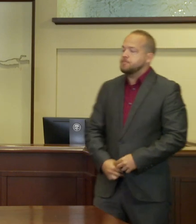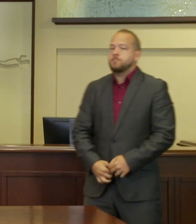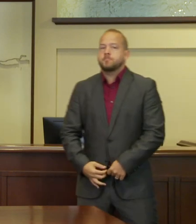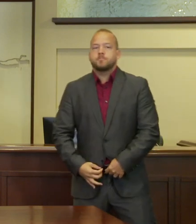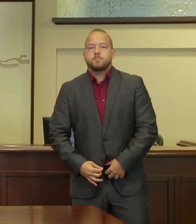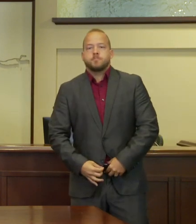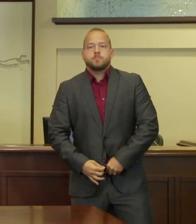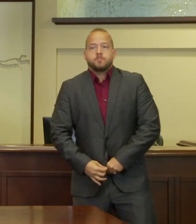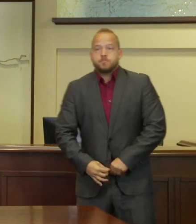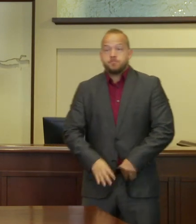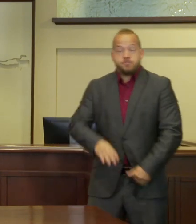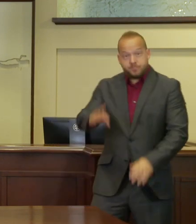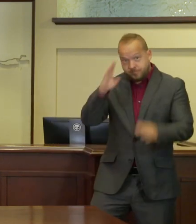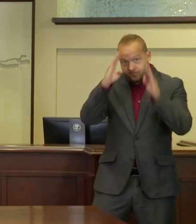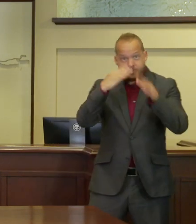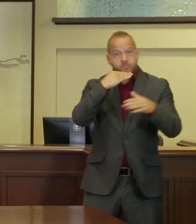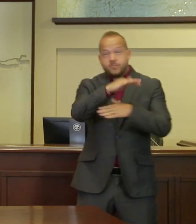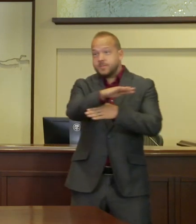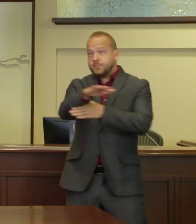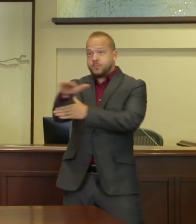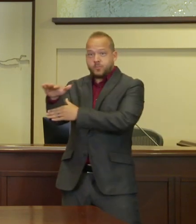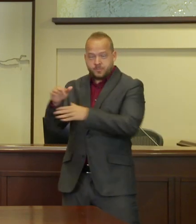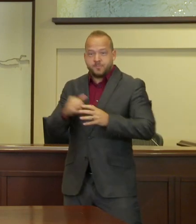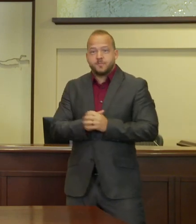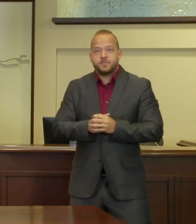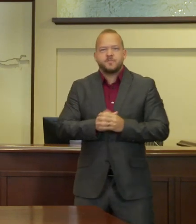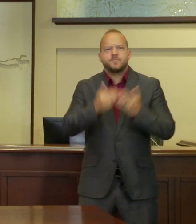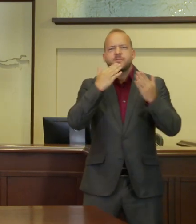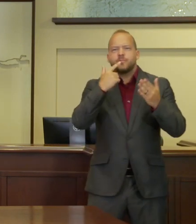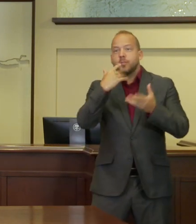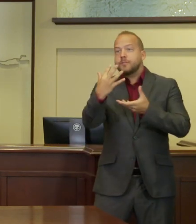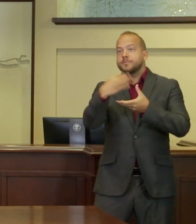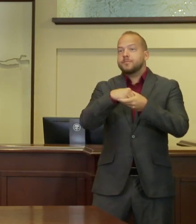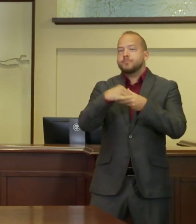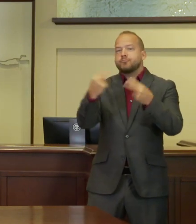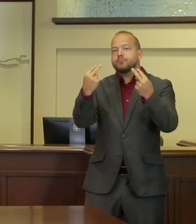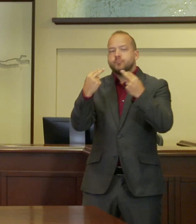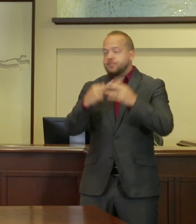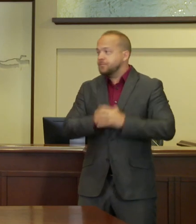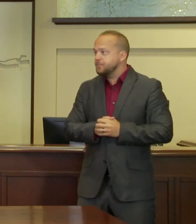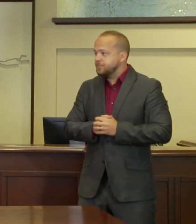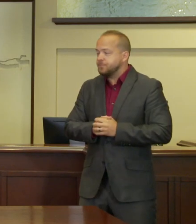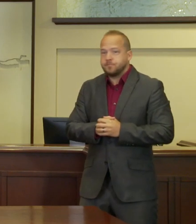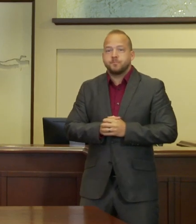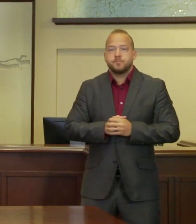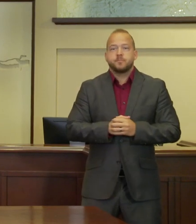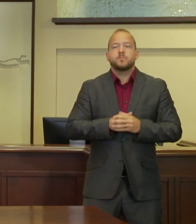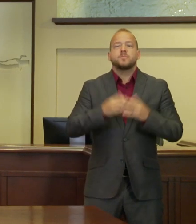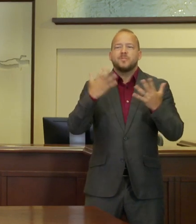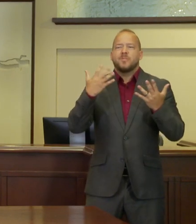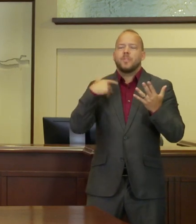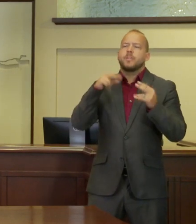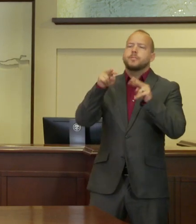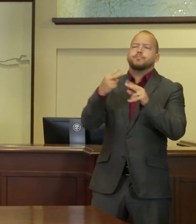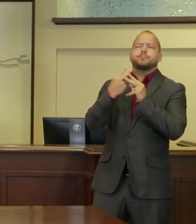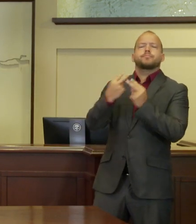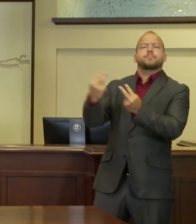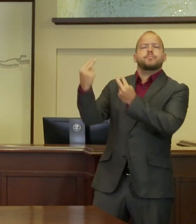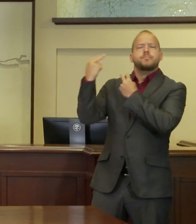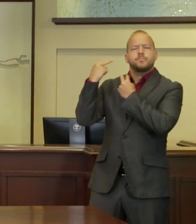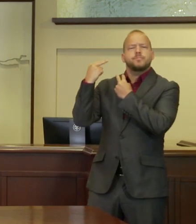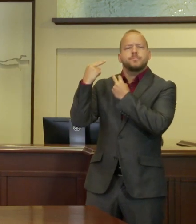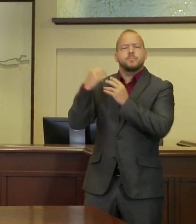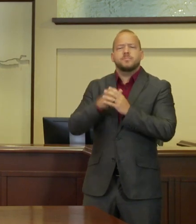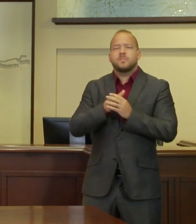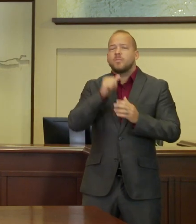Good afternoon, everybody. Thank you for joining us again today. We're here to look back and reflect on not just the seventh